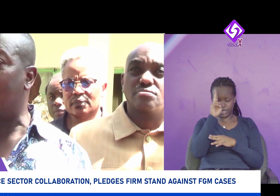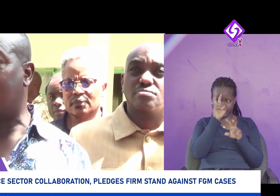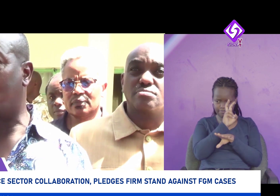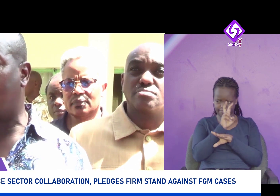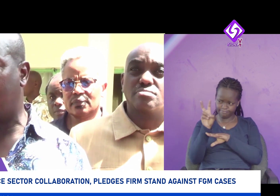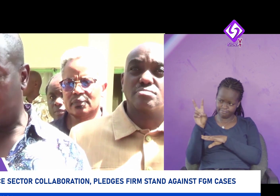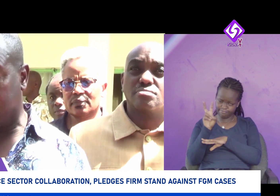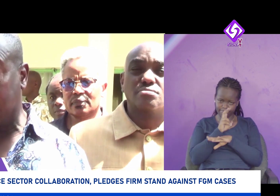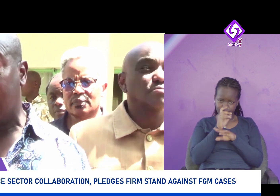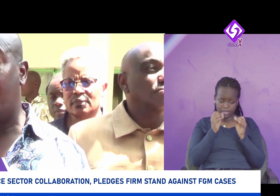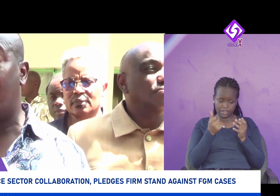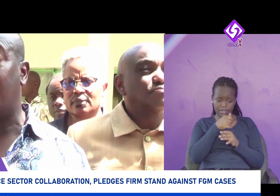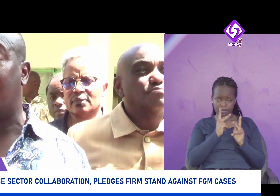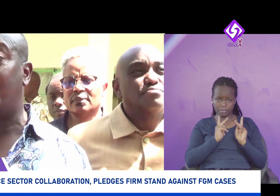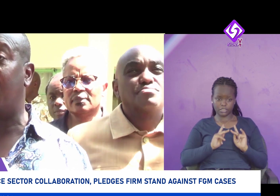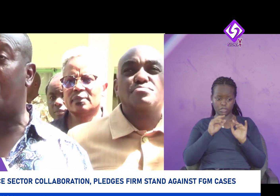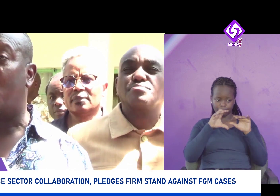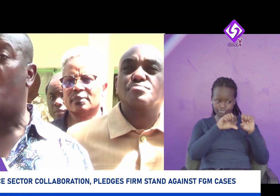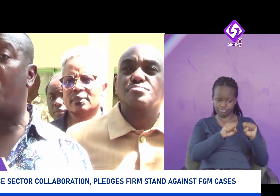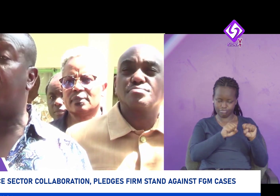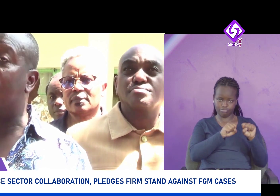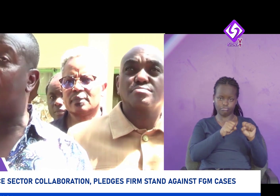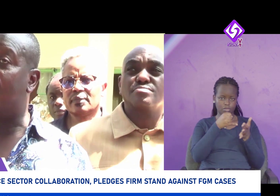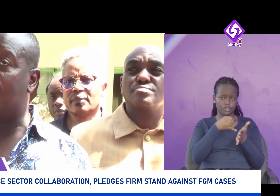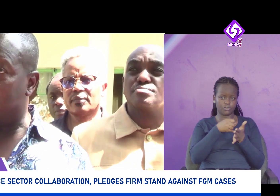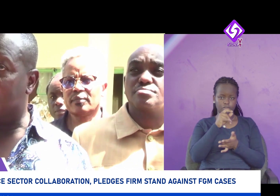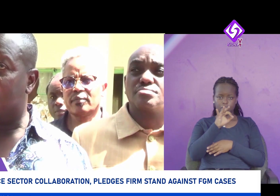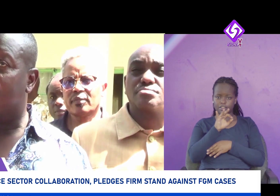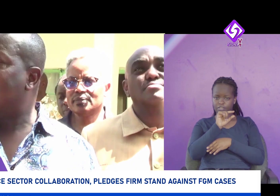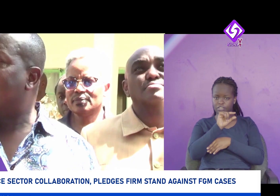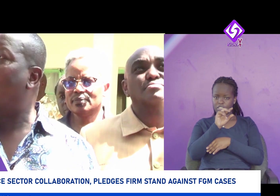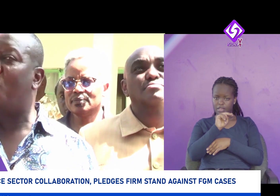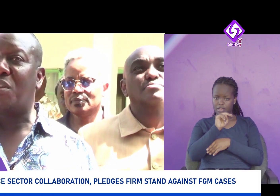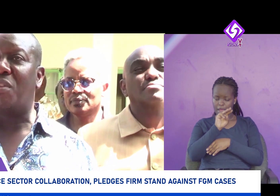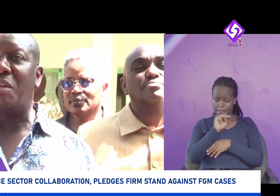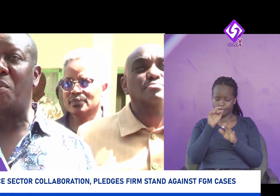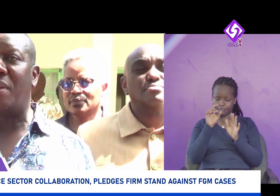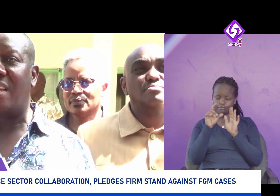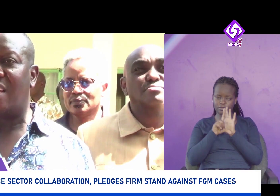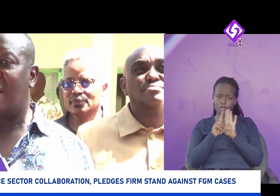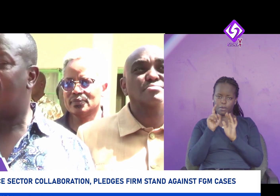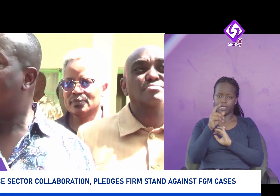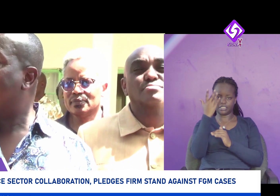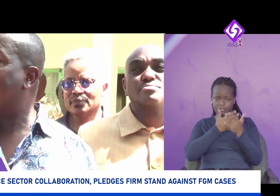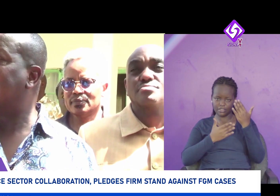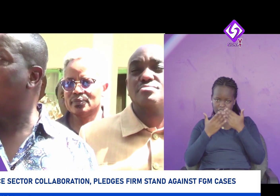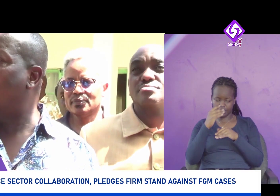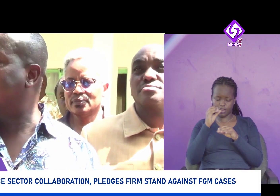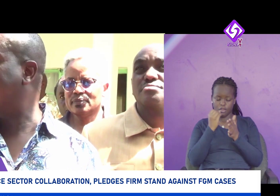is caught involved in FGM, we will deal with them firmly. The office of the DPP has no challenge